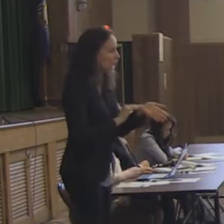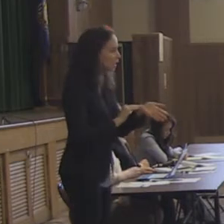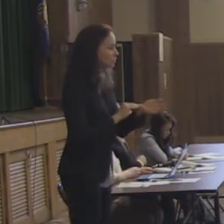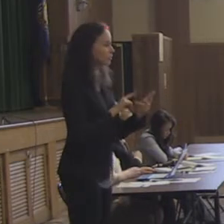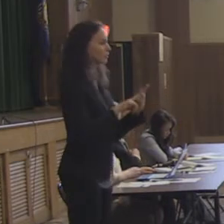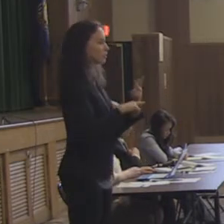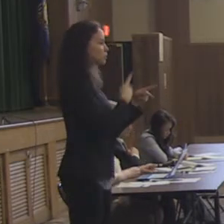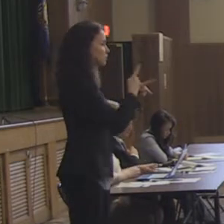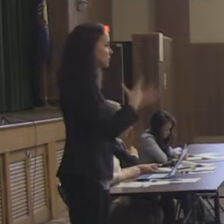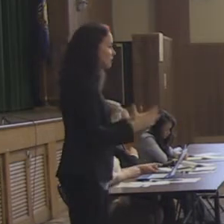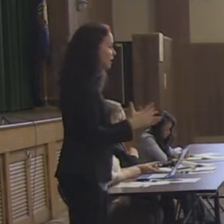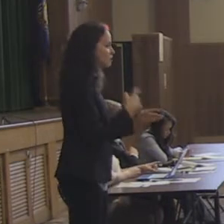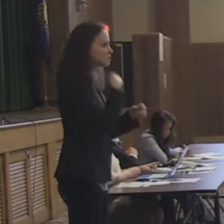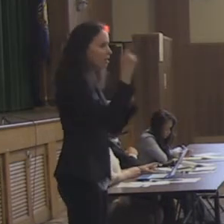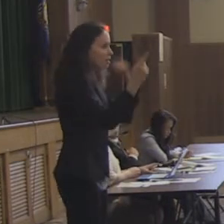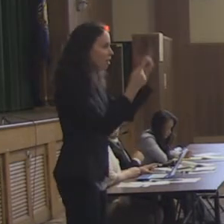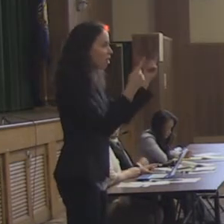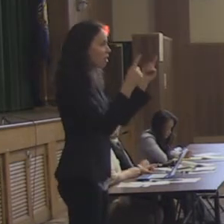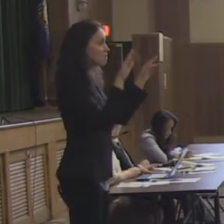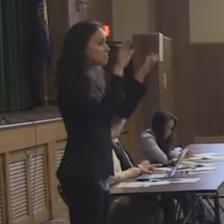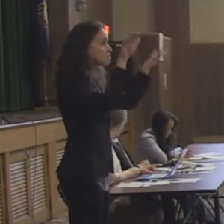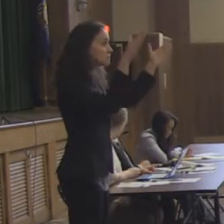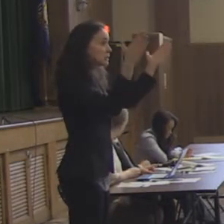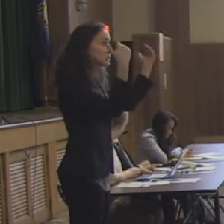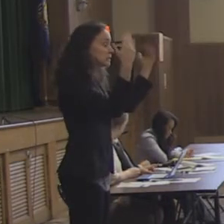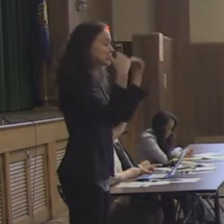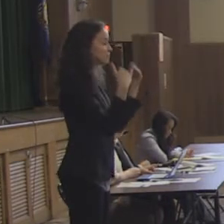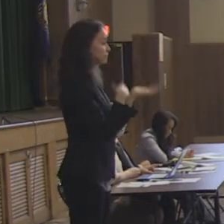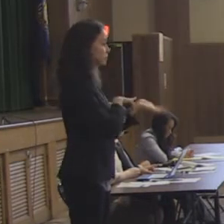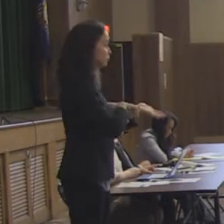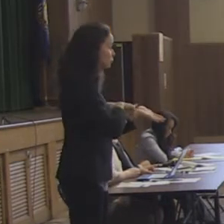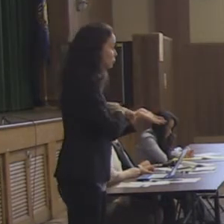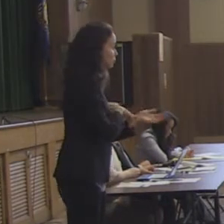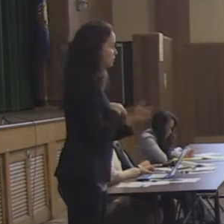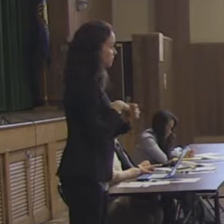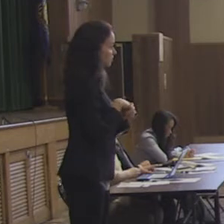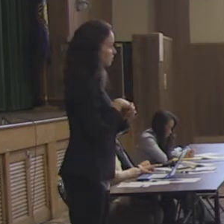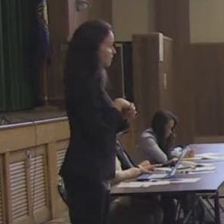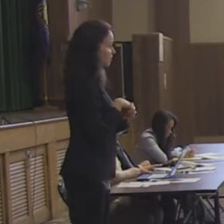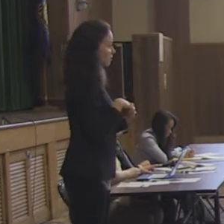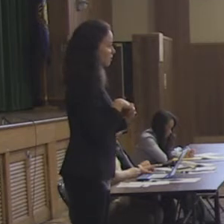was notified, doctor was contacted, nurse practitioners were